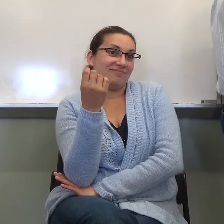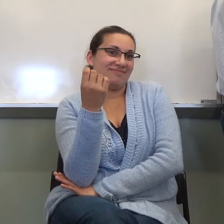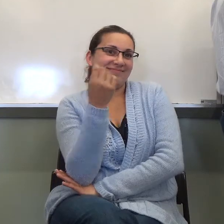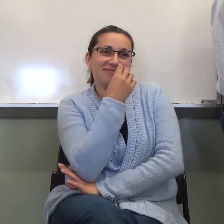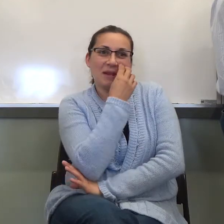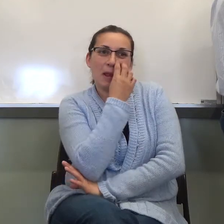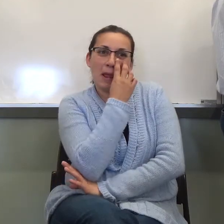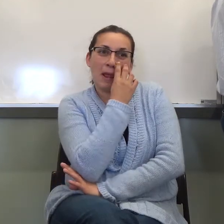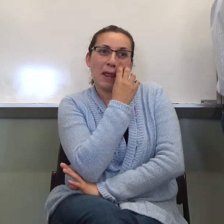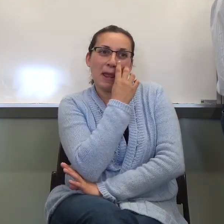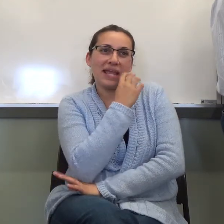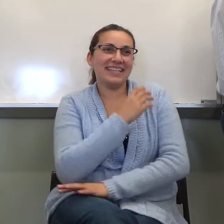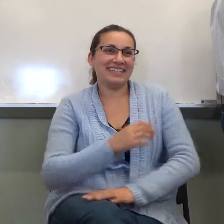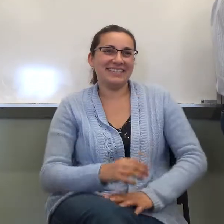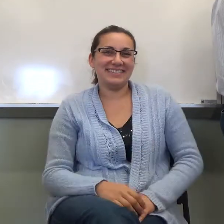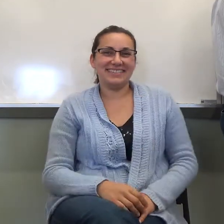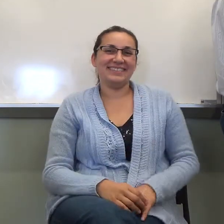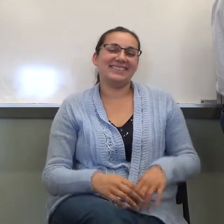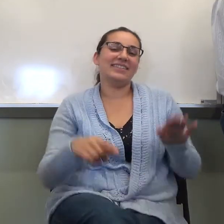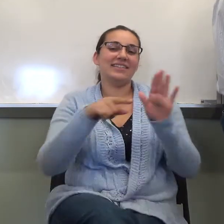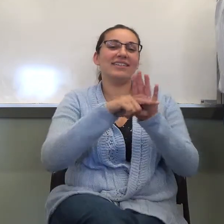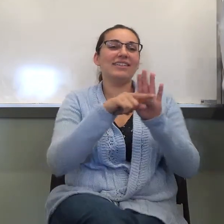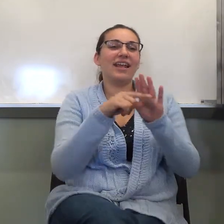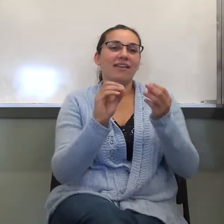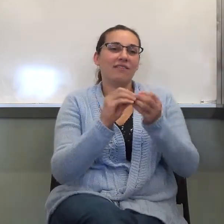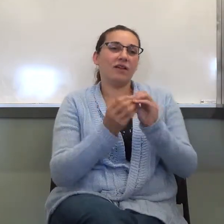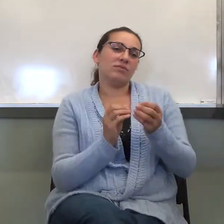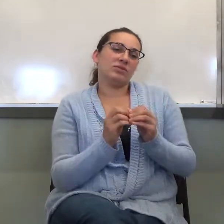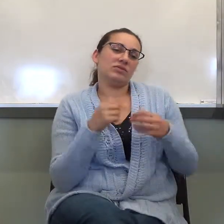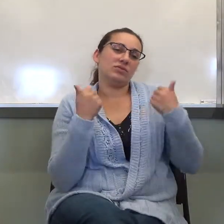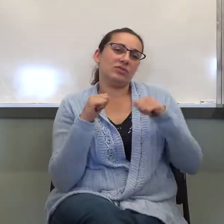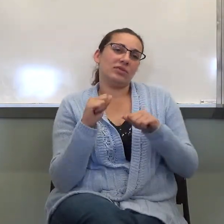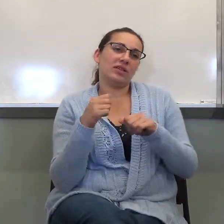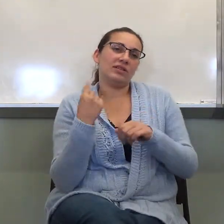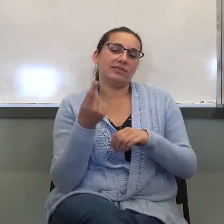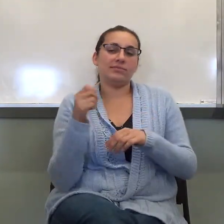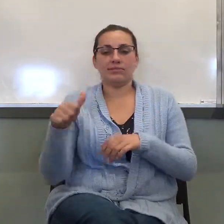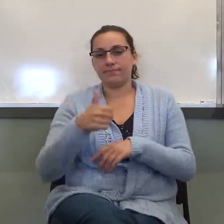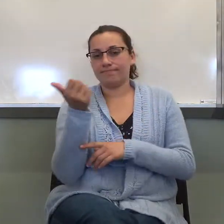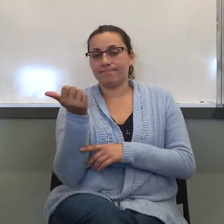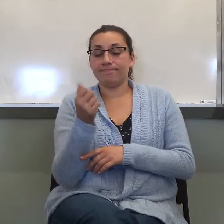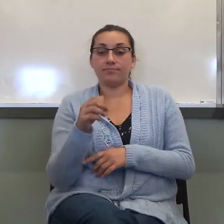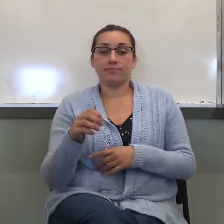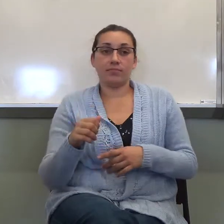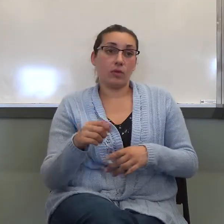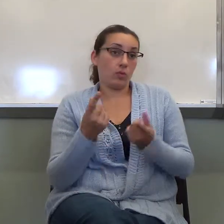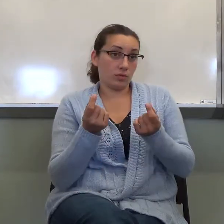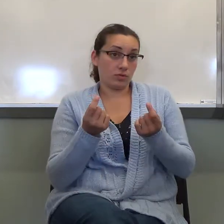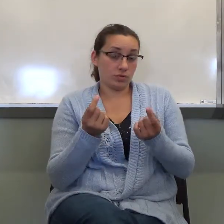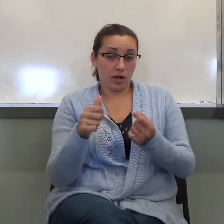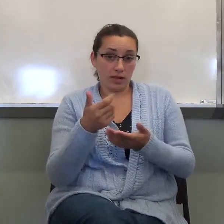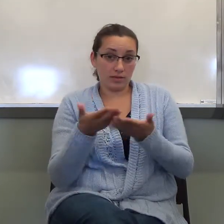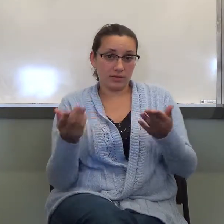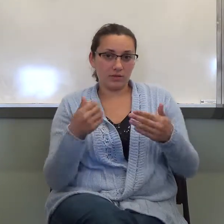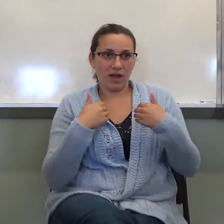With the negative numbers, we're going to have to do something else. And the only other thing you can do, because you only have 2 directions to go